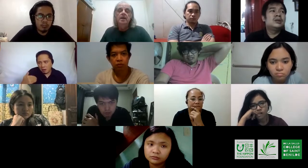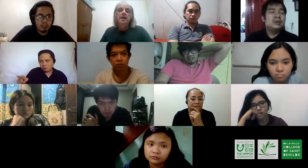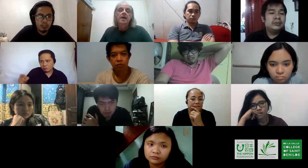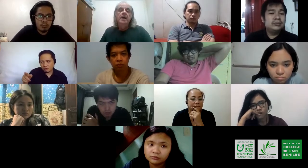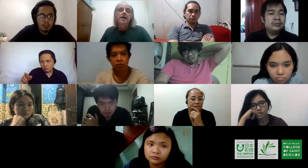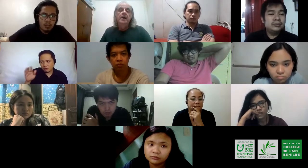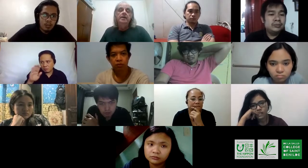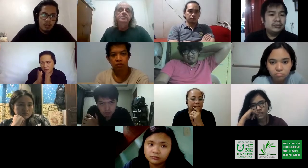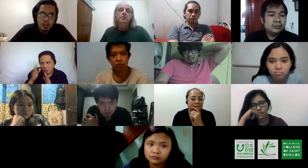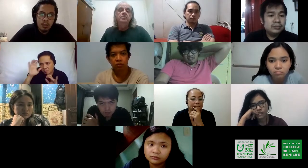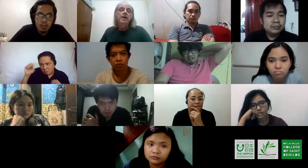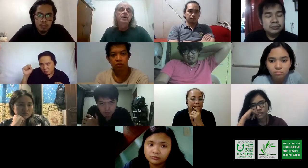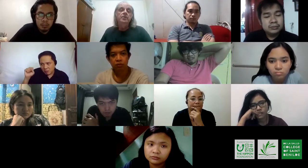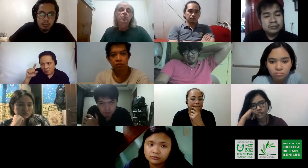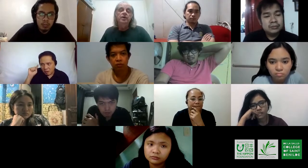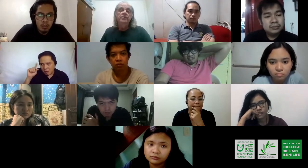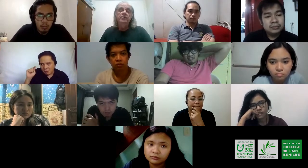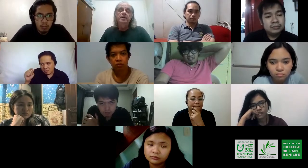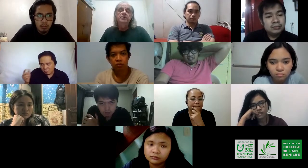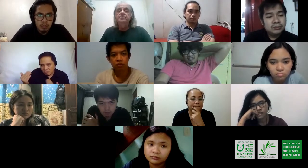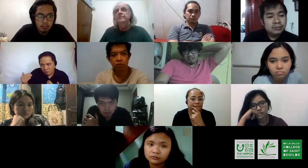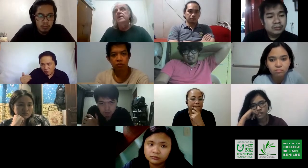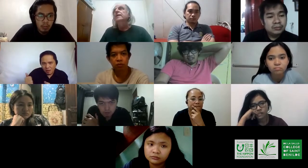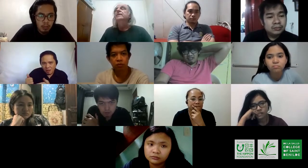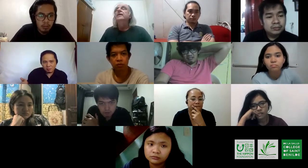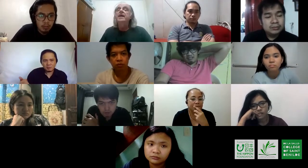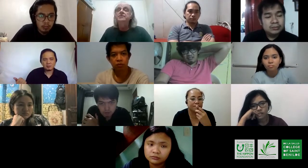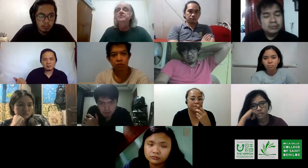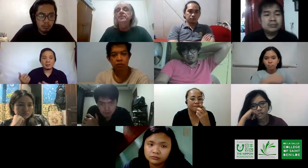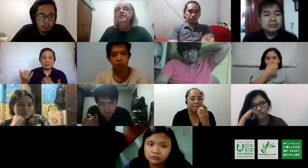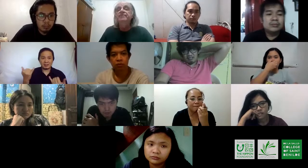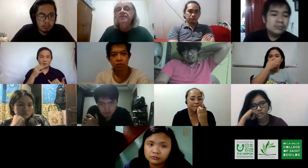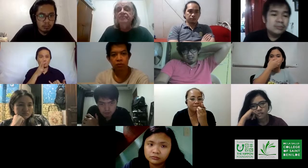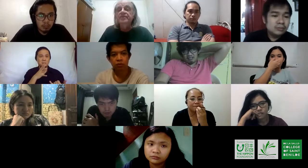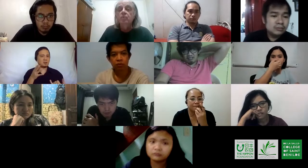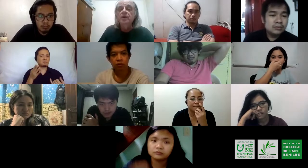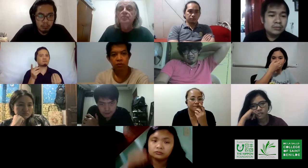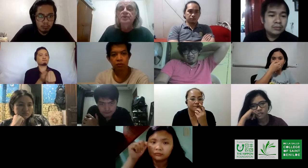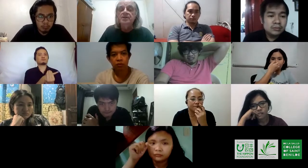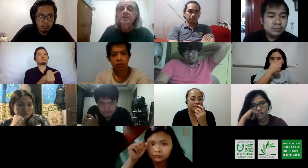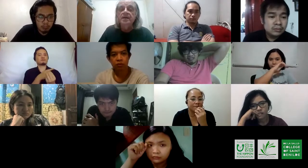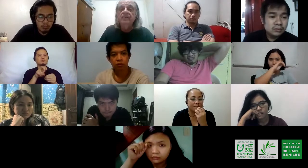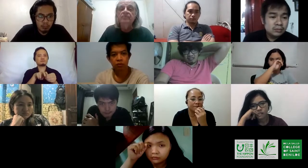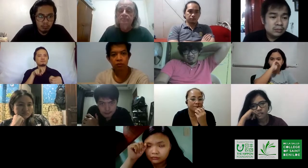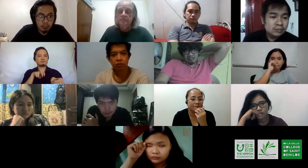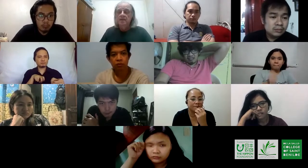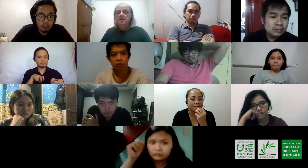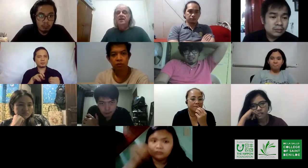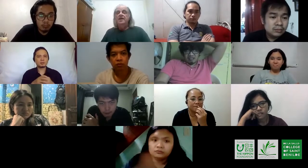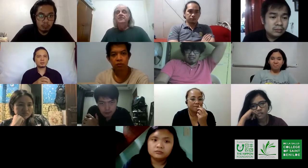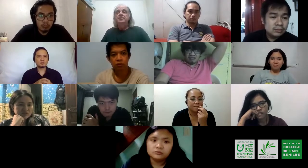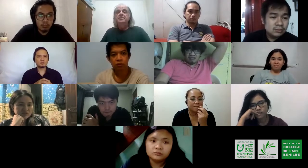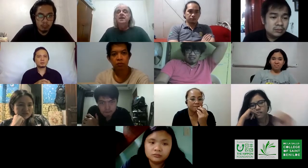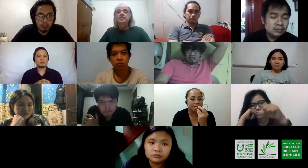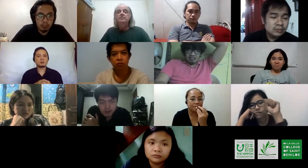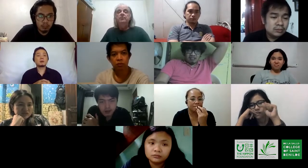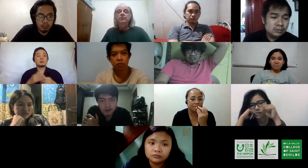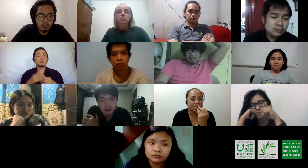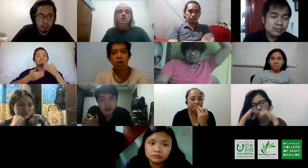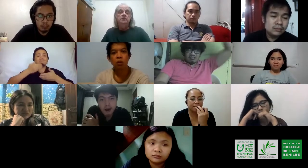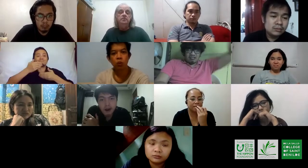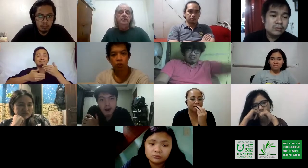Okay. And so now the board of directors of Gallaudet has to be 51% deaf. At the